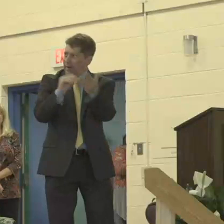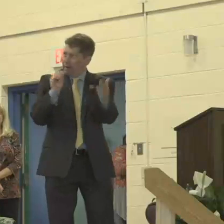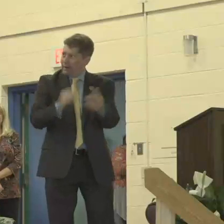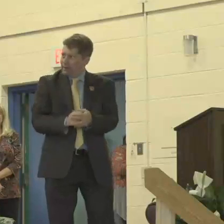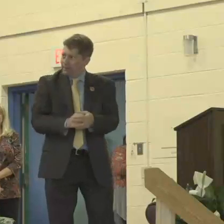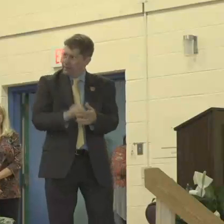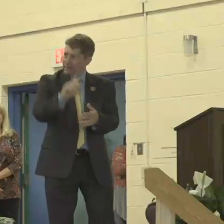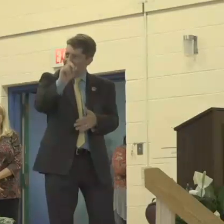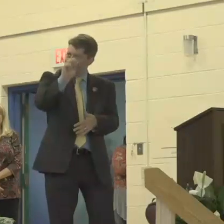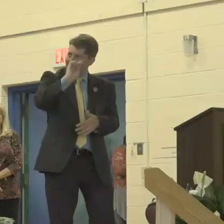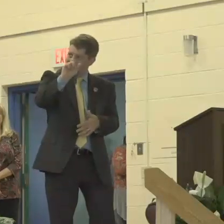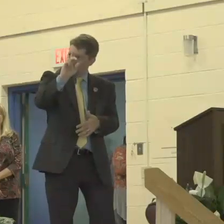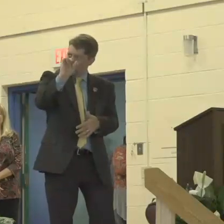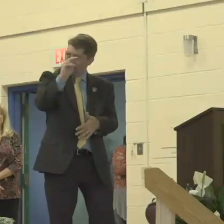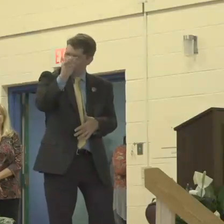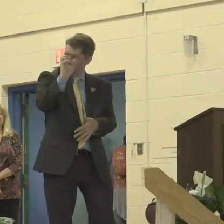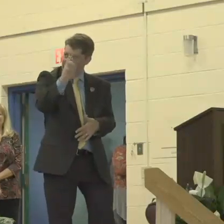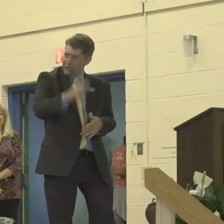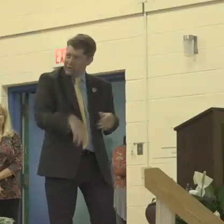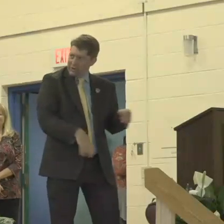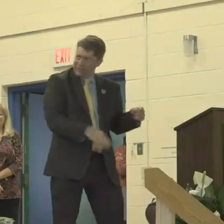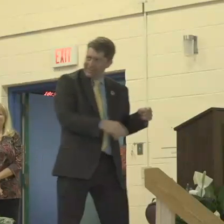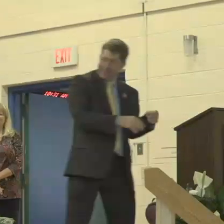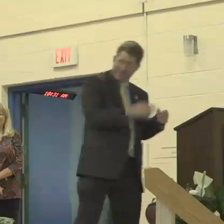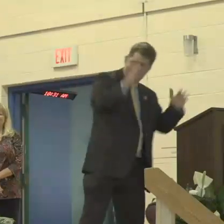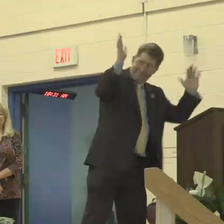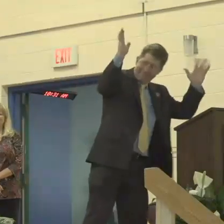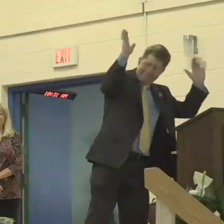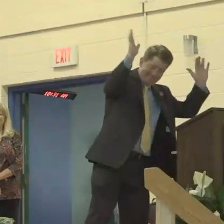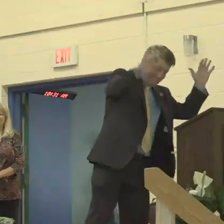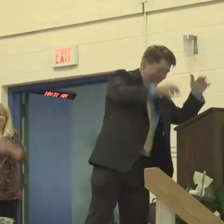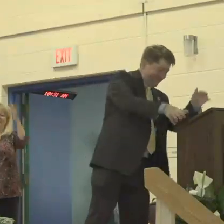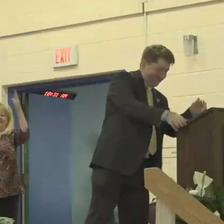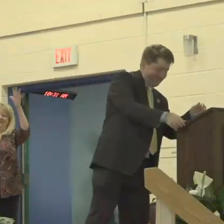and enjoys learning, and that is Mr. Daniel Decker.